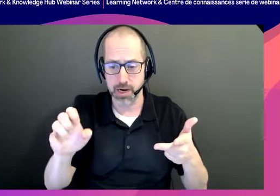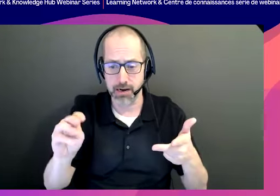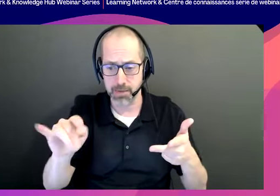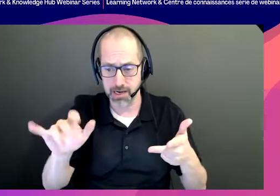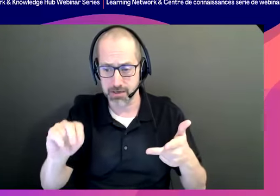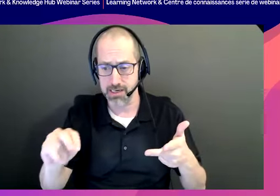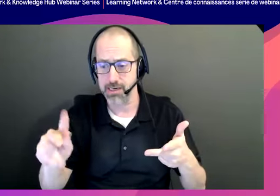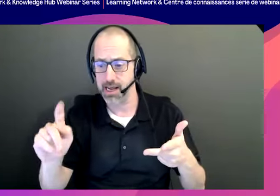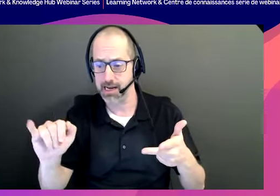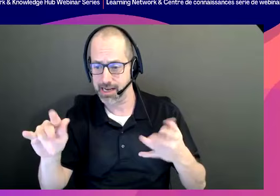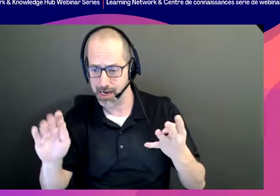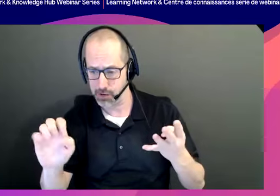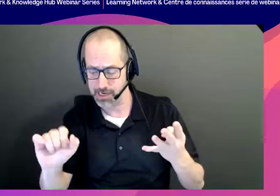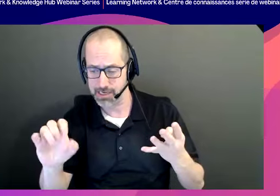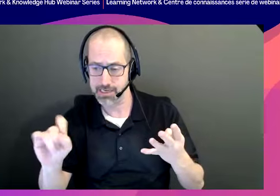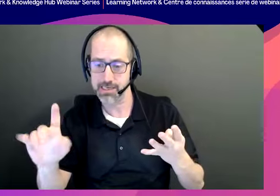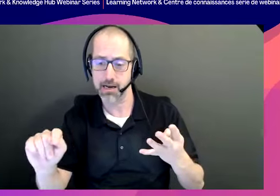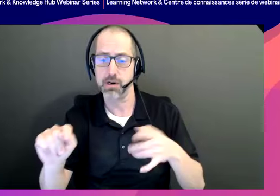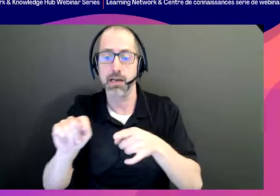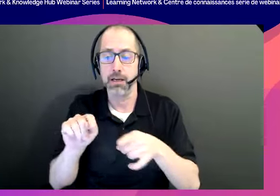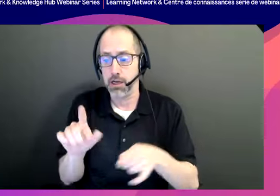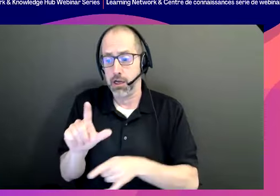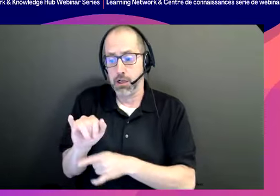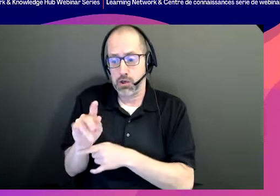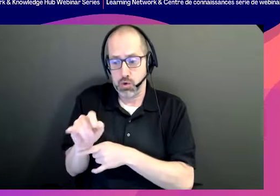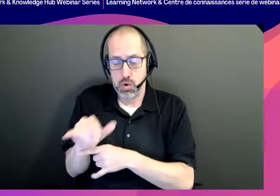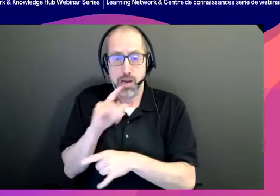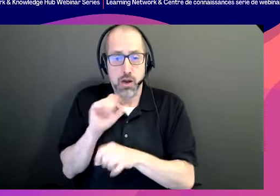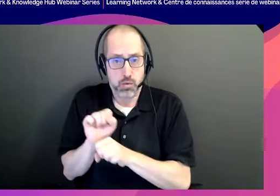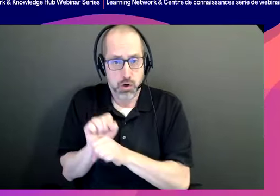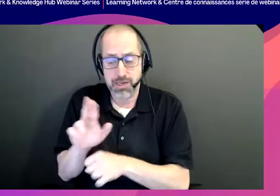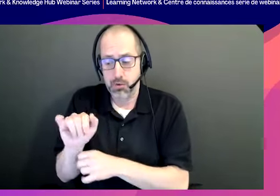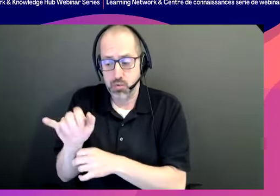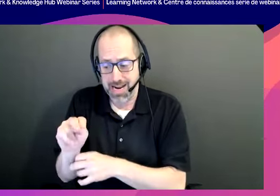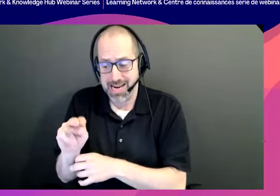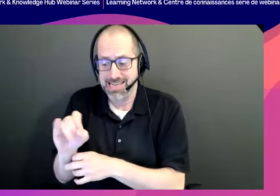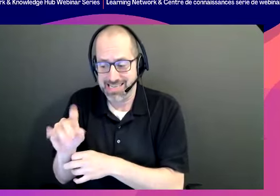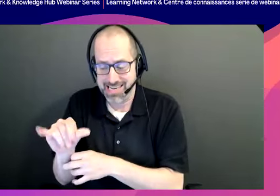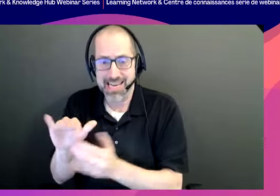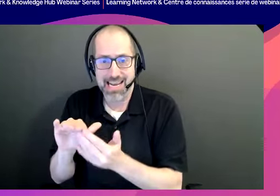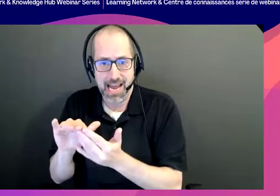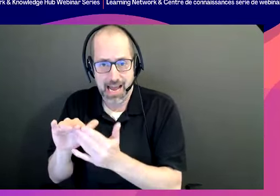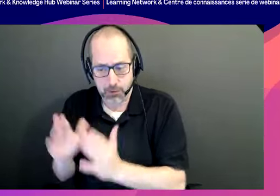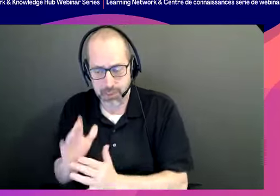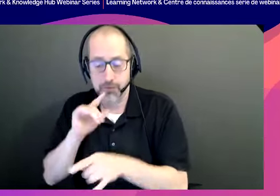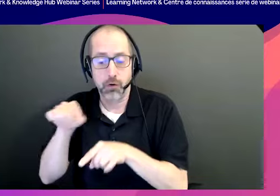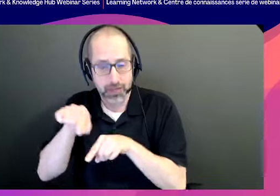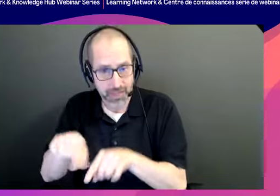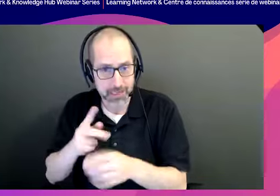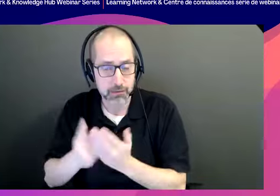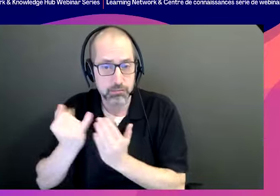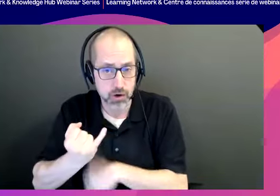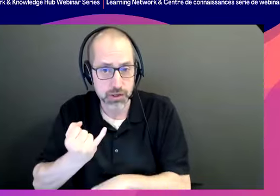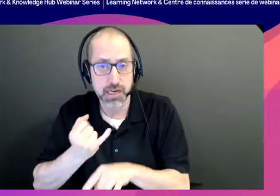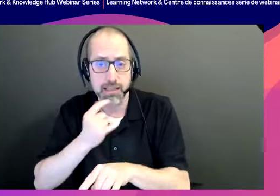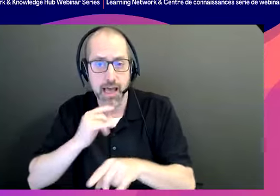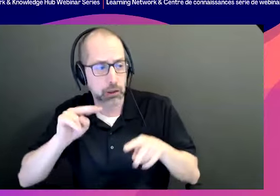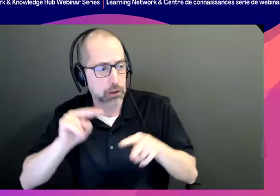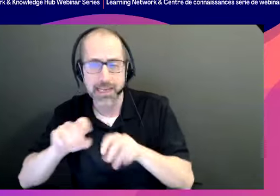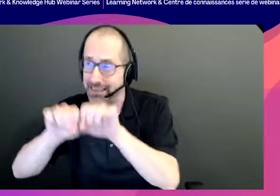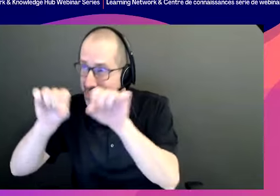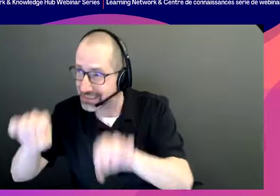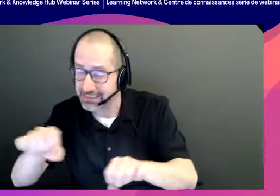the project coordinator at Rain City Housing for this project that looks at addressing systemic violence through harm reduction in the family